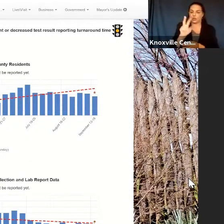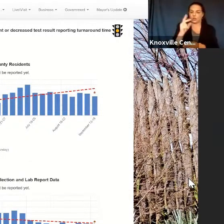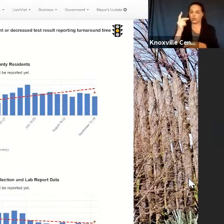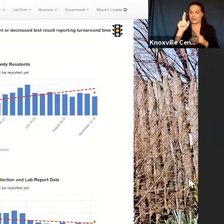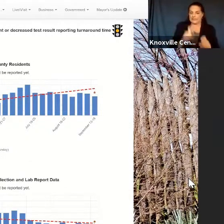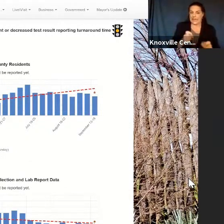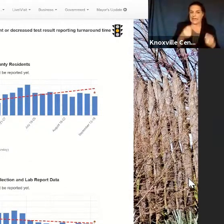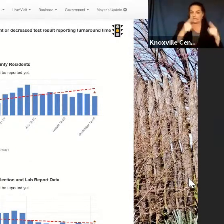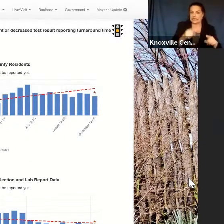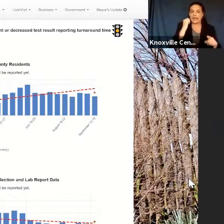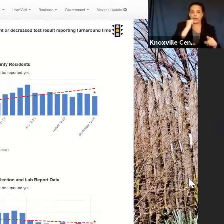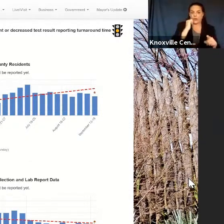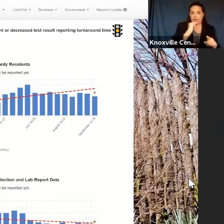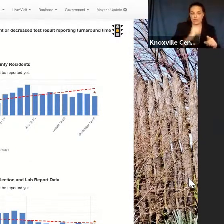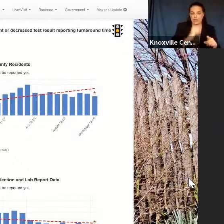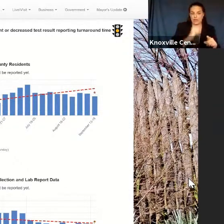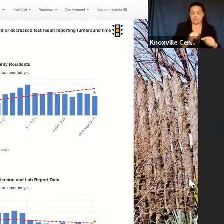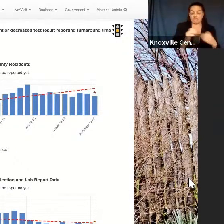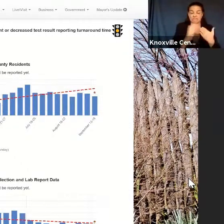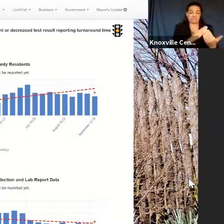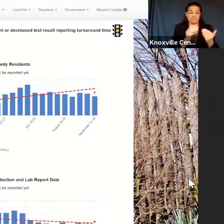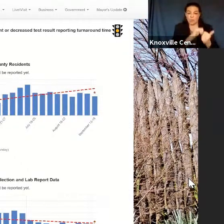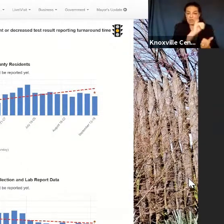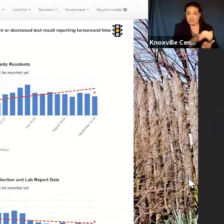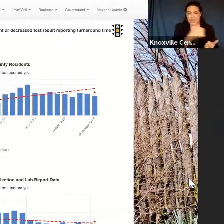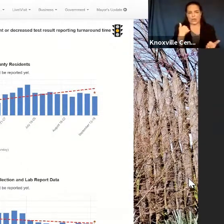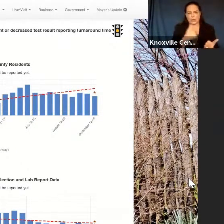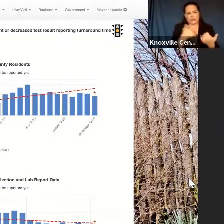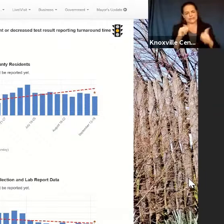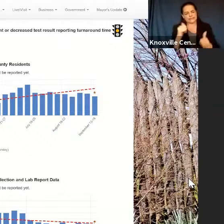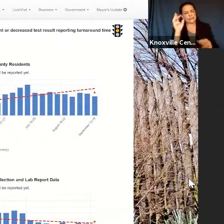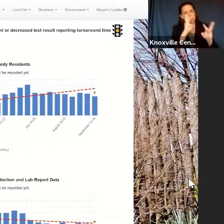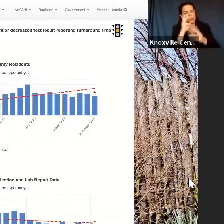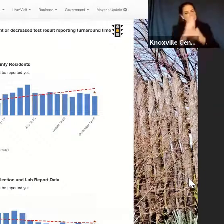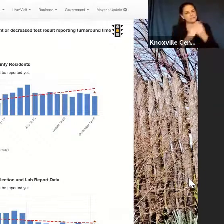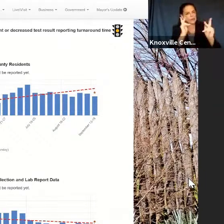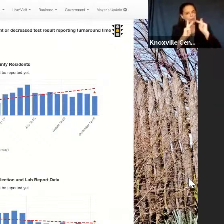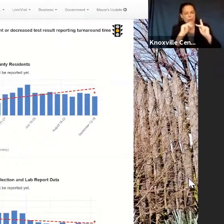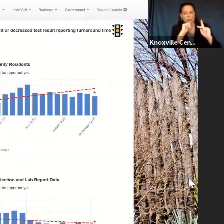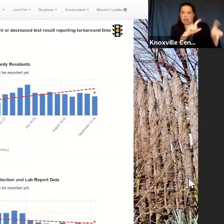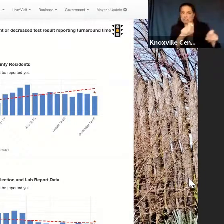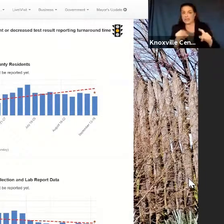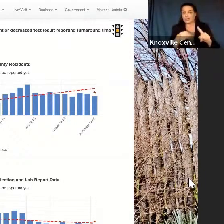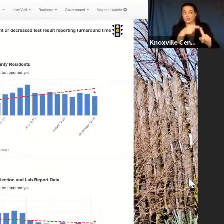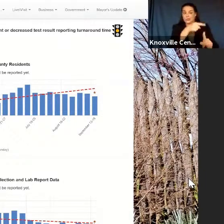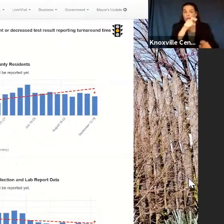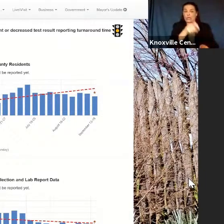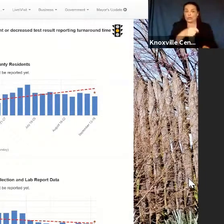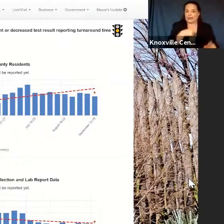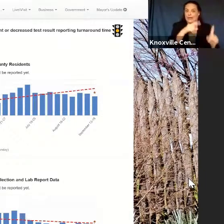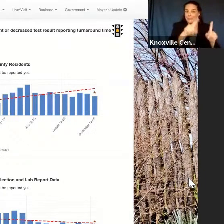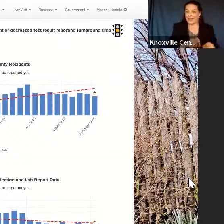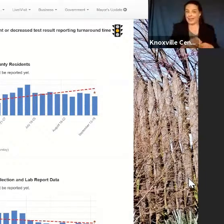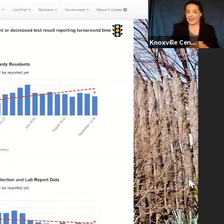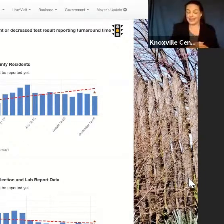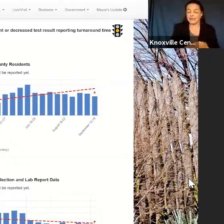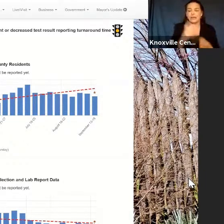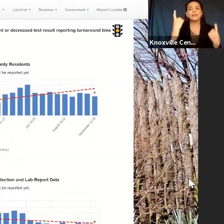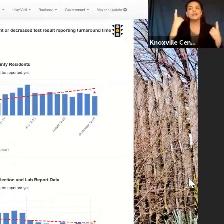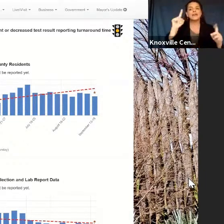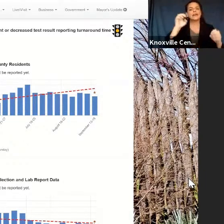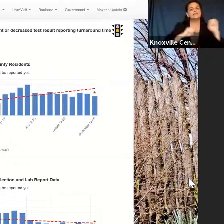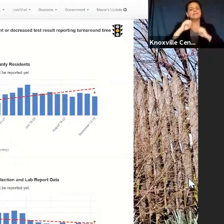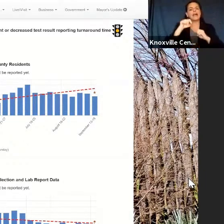day. Even so, we still have concerns that folks are not getting tested when they should be. To effectively evaluate